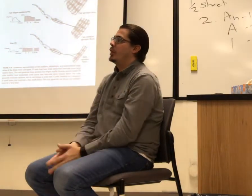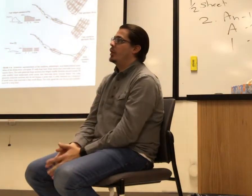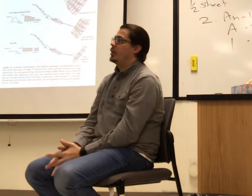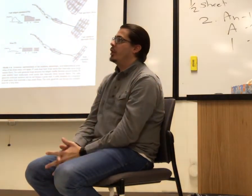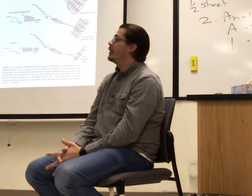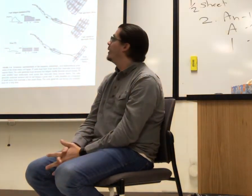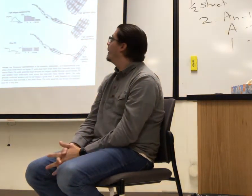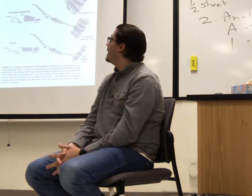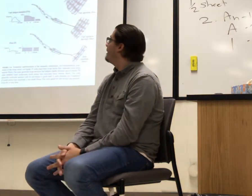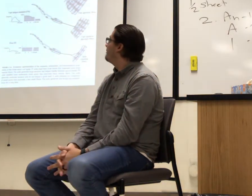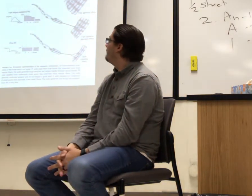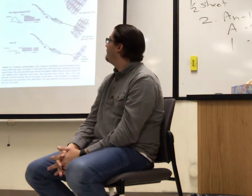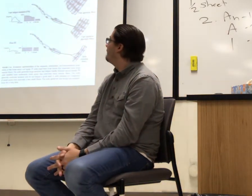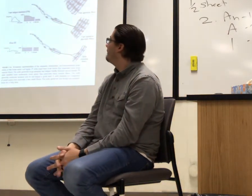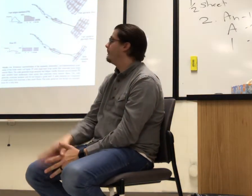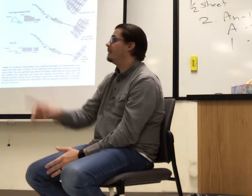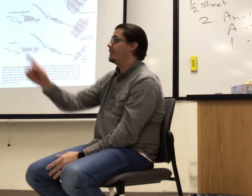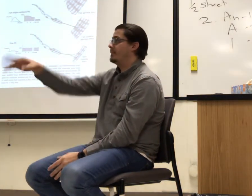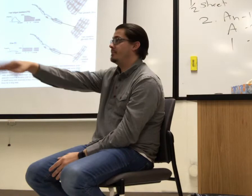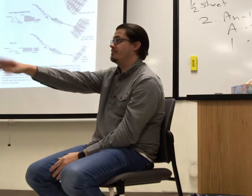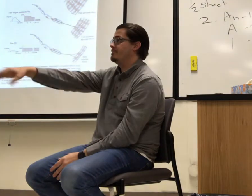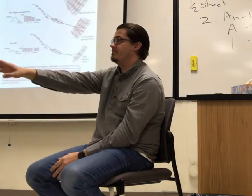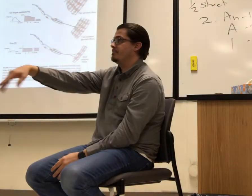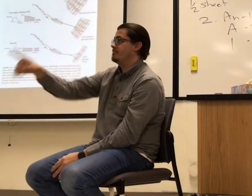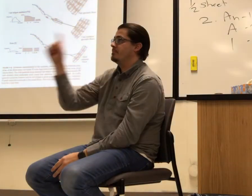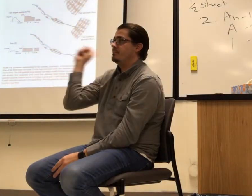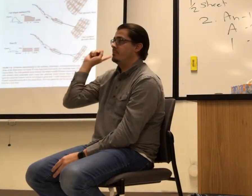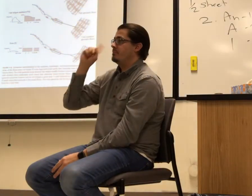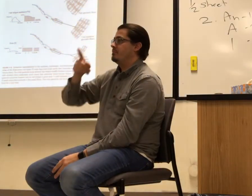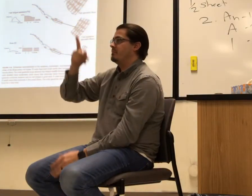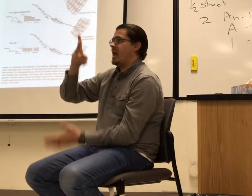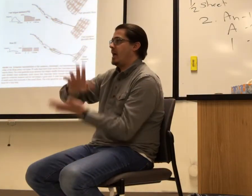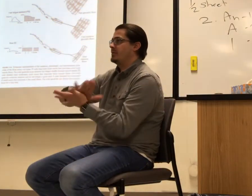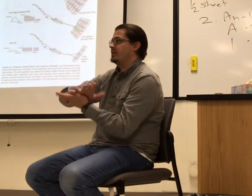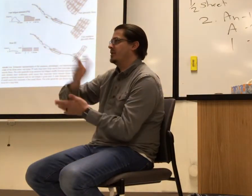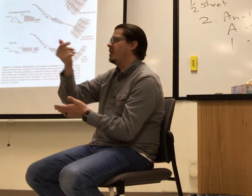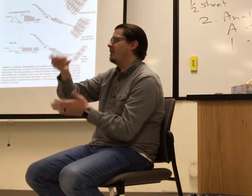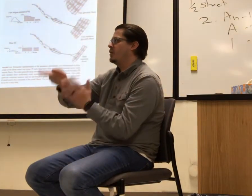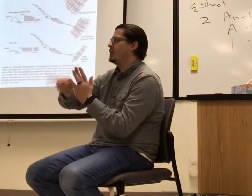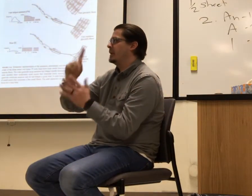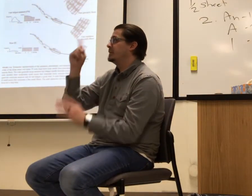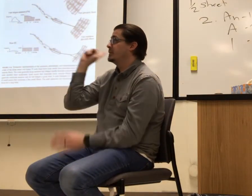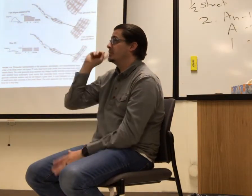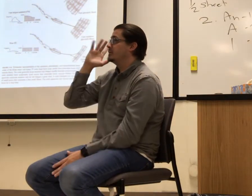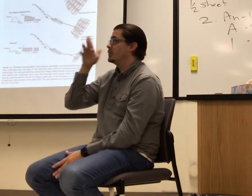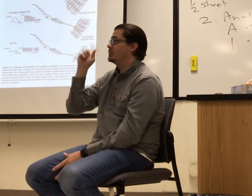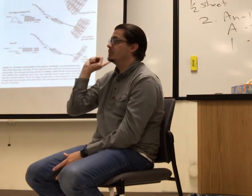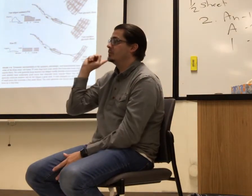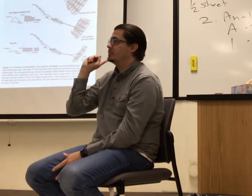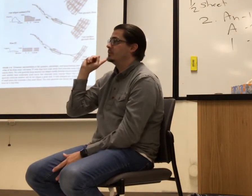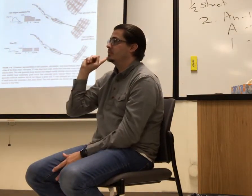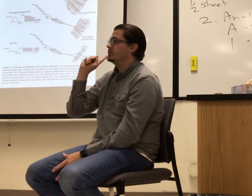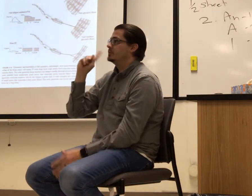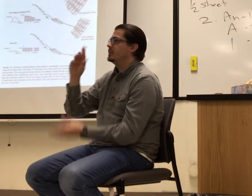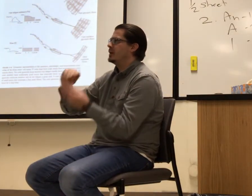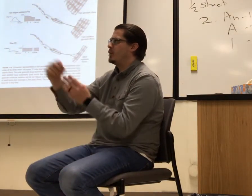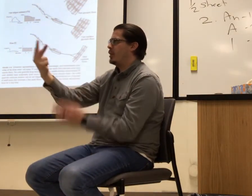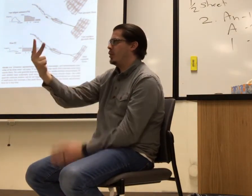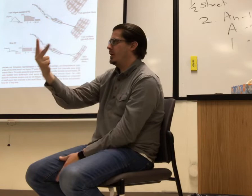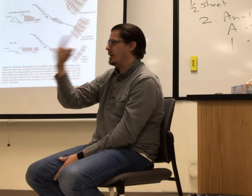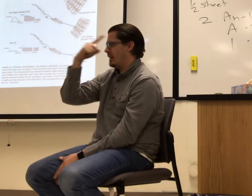Okay, this I want you to do on your half sheets, and it'll take more than a minute. I'll give you a couple of minutes. We're on number 3, I